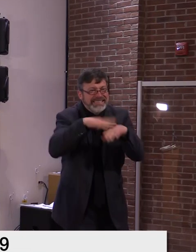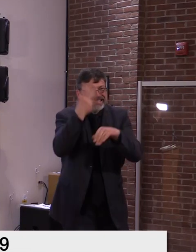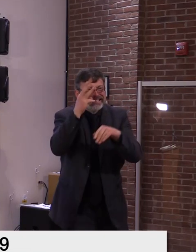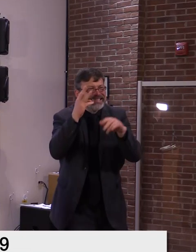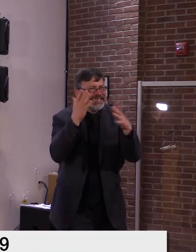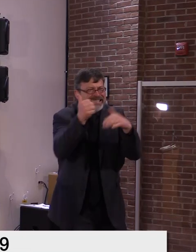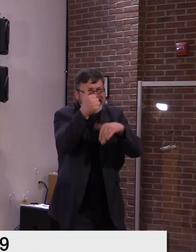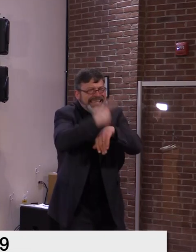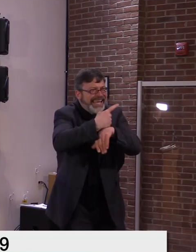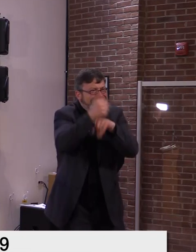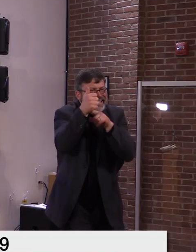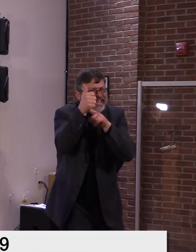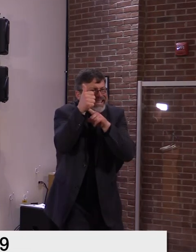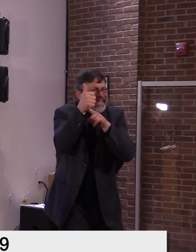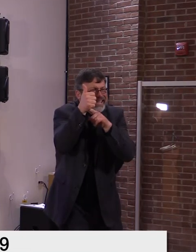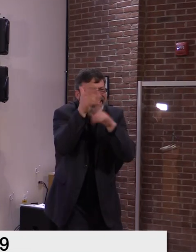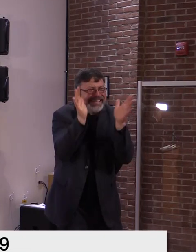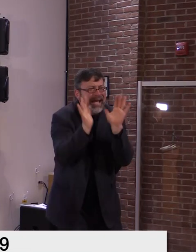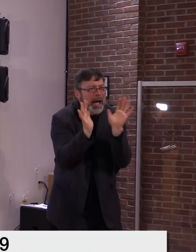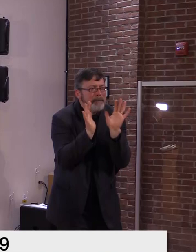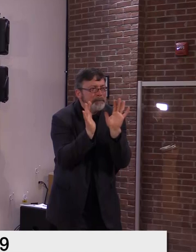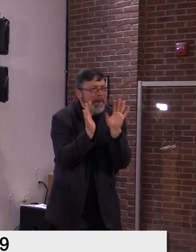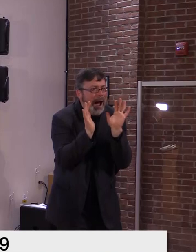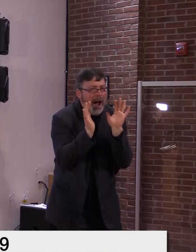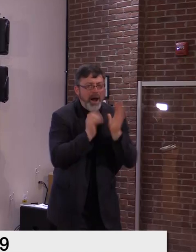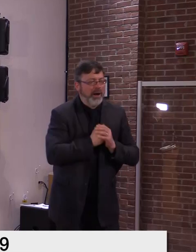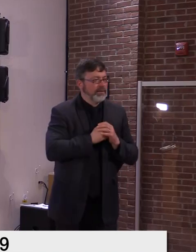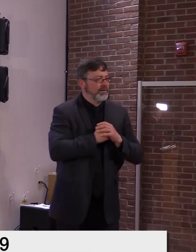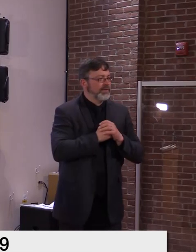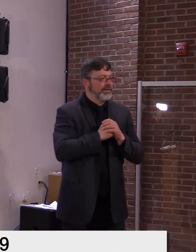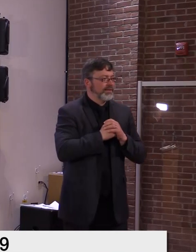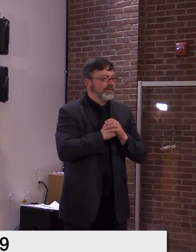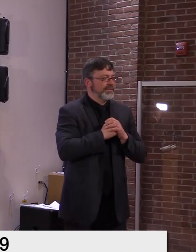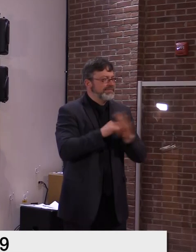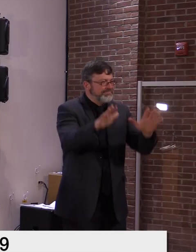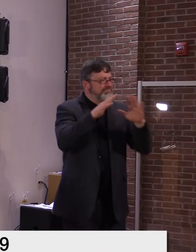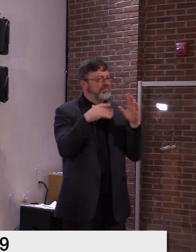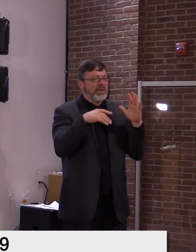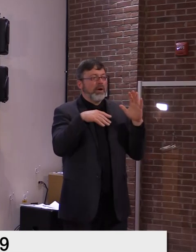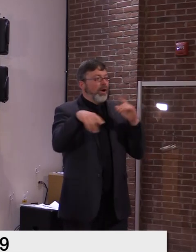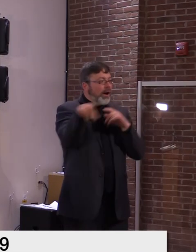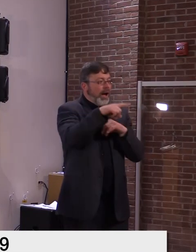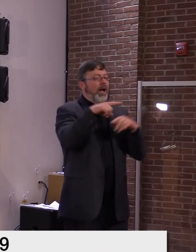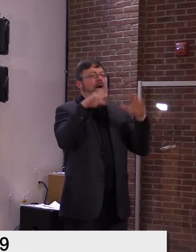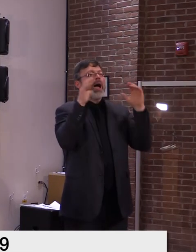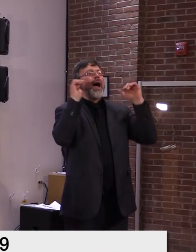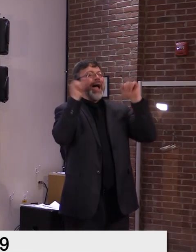to somewhat normal, and people will be able to have their vaccinations if they so choose.